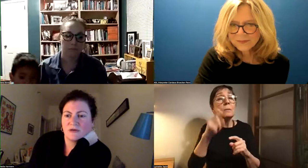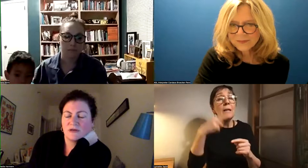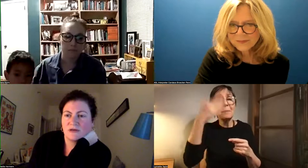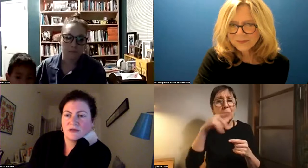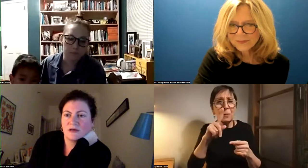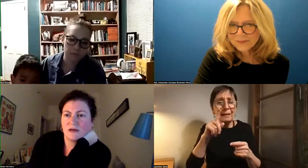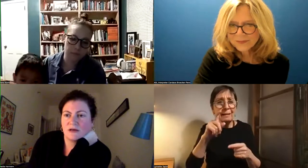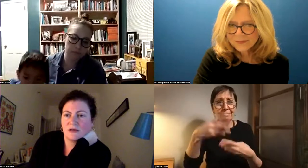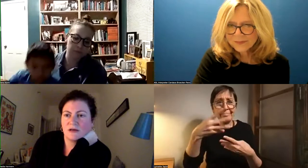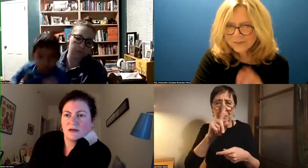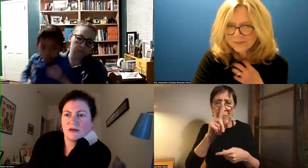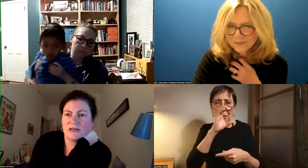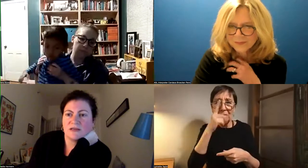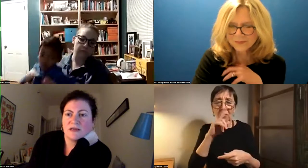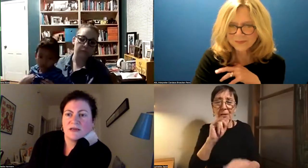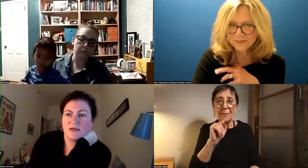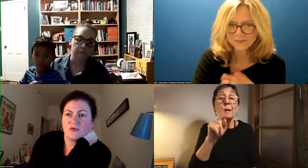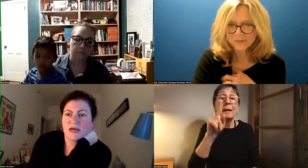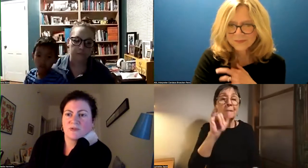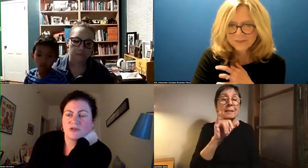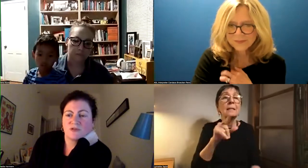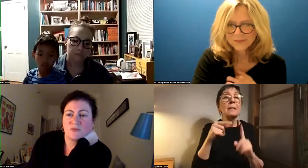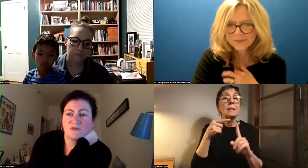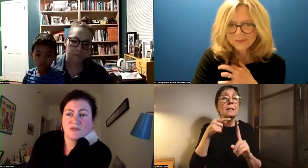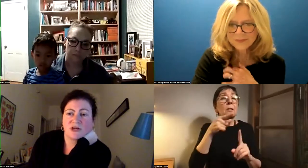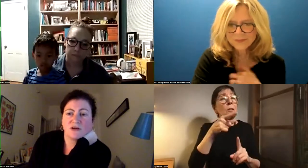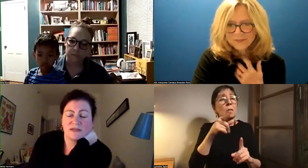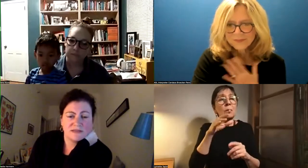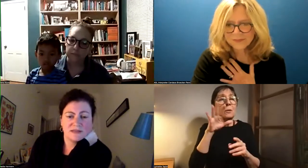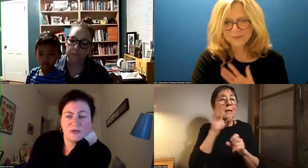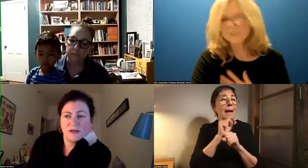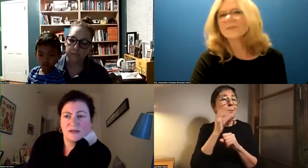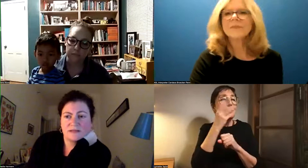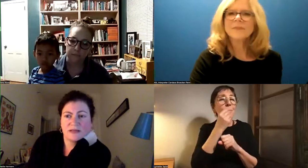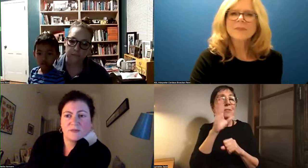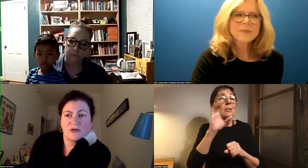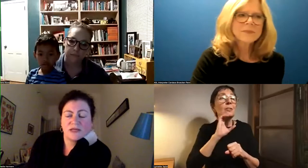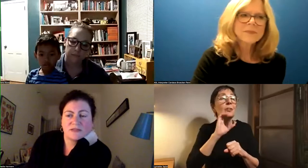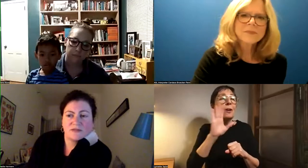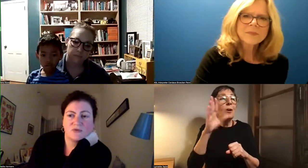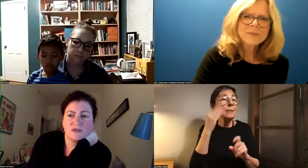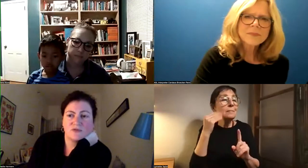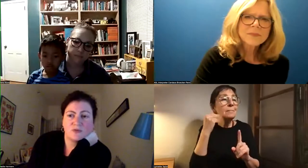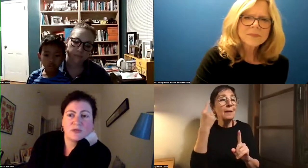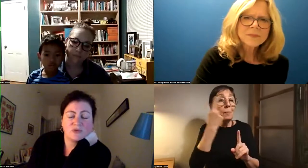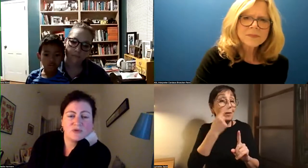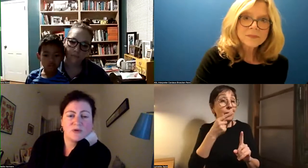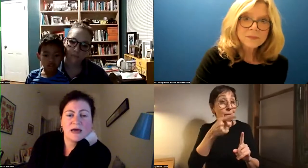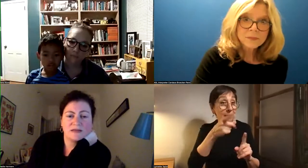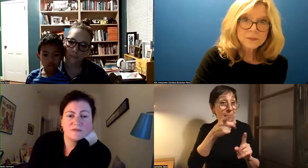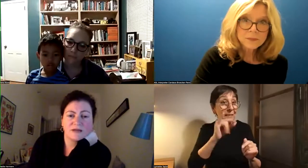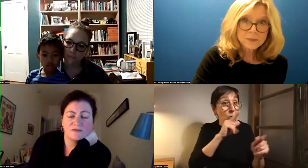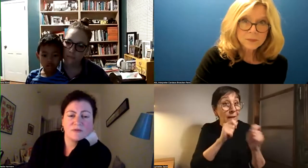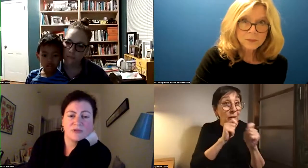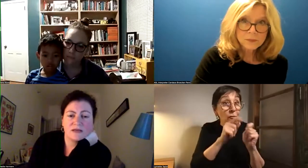go? Here it is. You captured so beautifully Charlie's experience. I'm curious if you interviewed people who